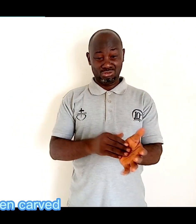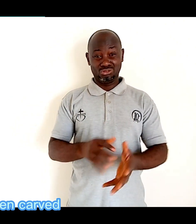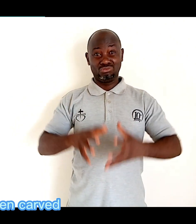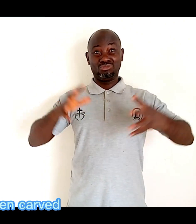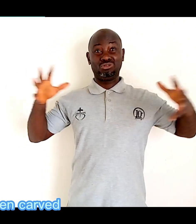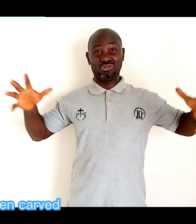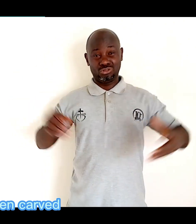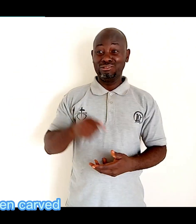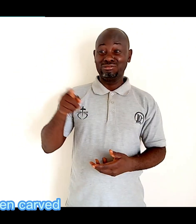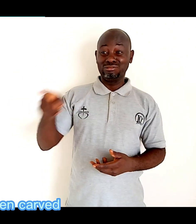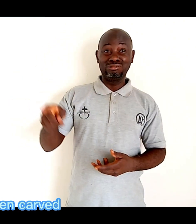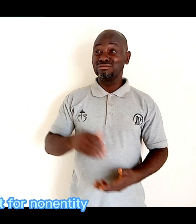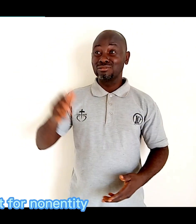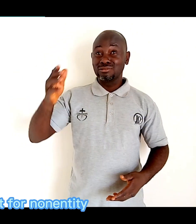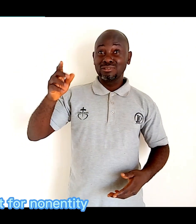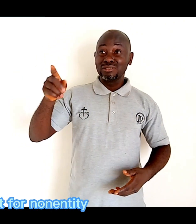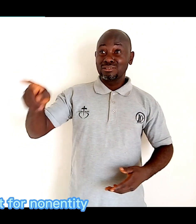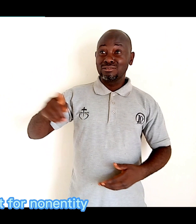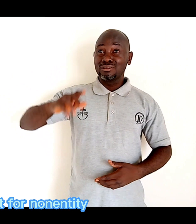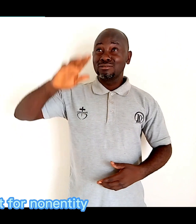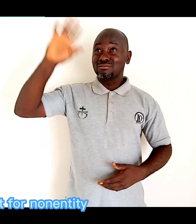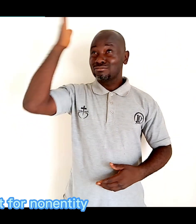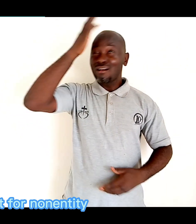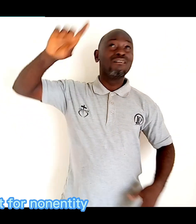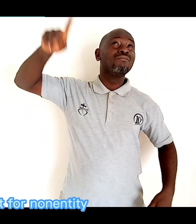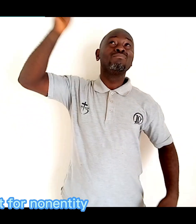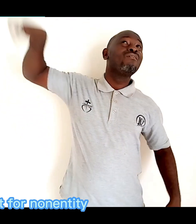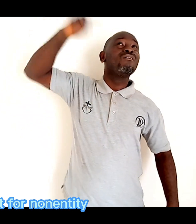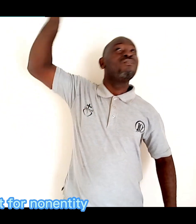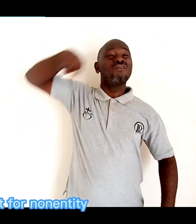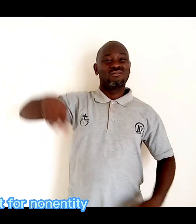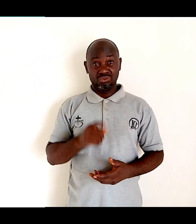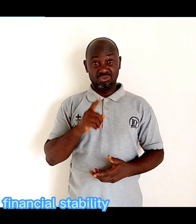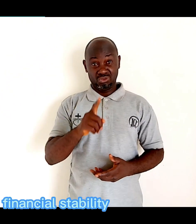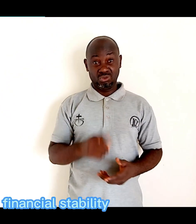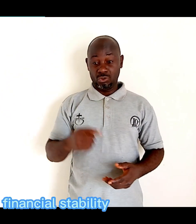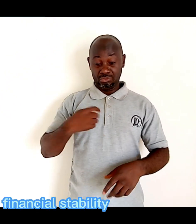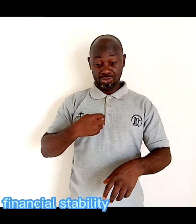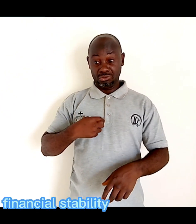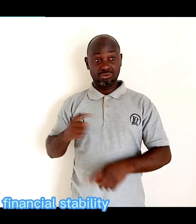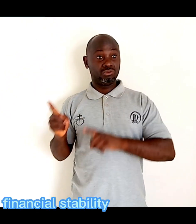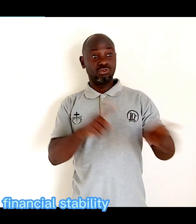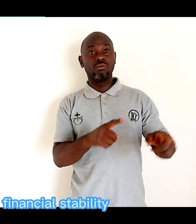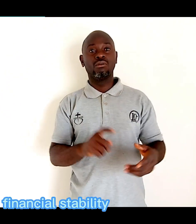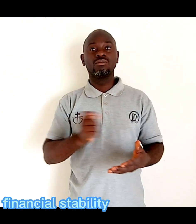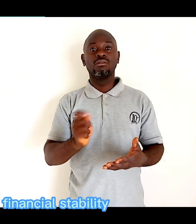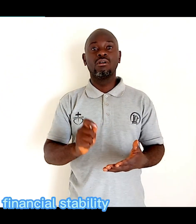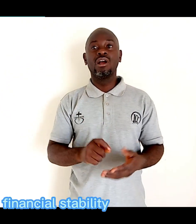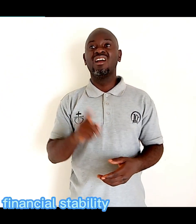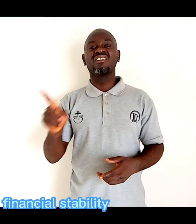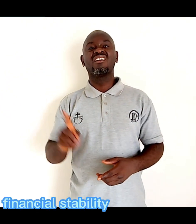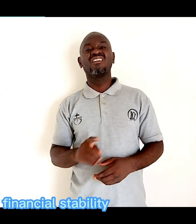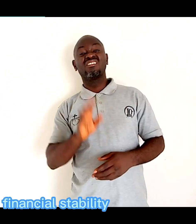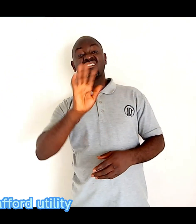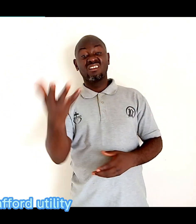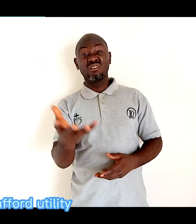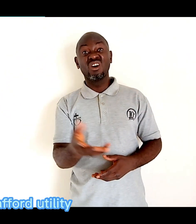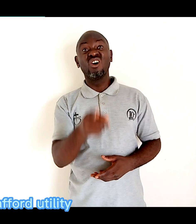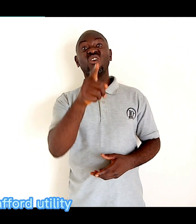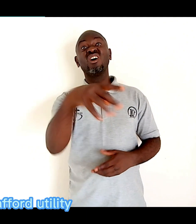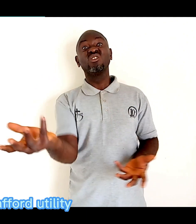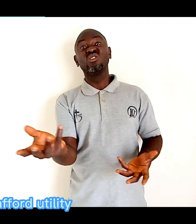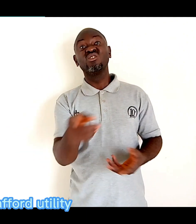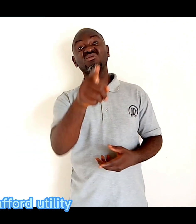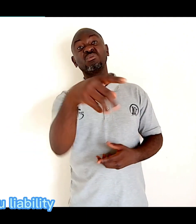deserved. A name has been carved. It's for celebrity, not for non-entity who's got no ability or financial stability, who can't